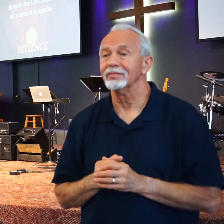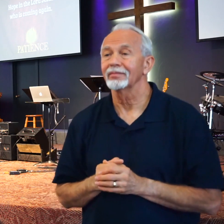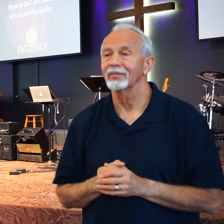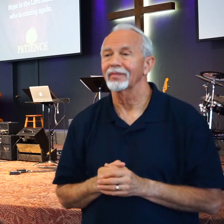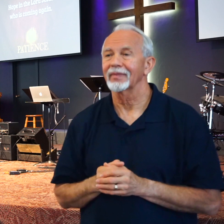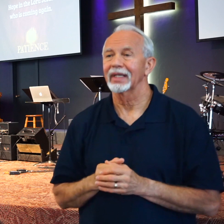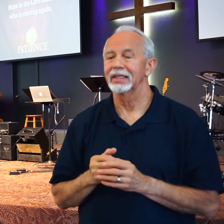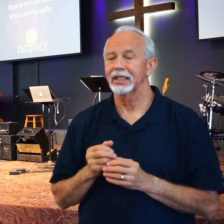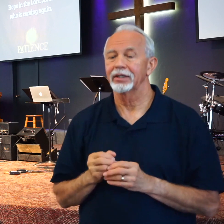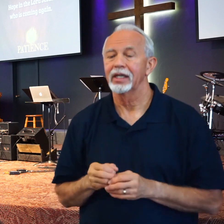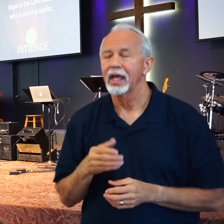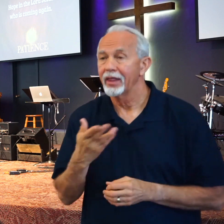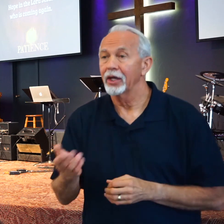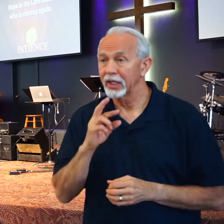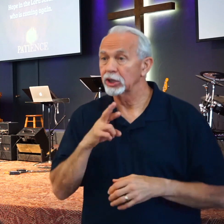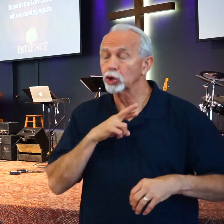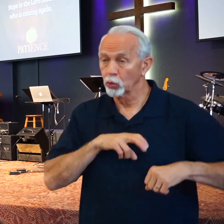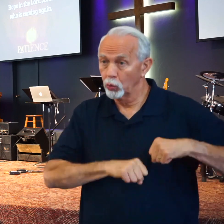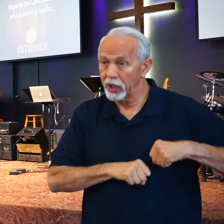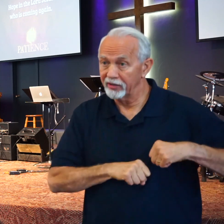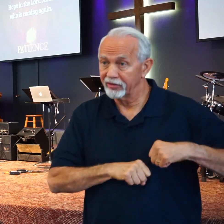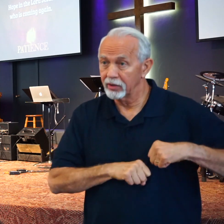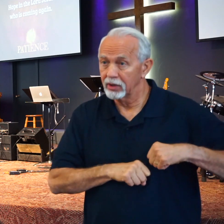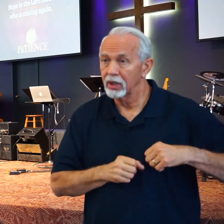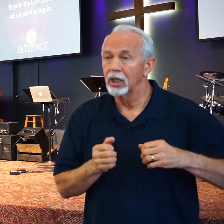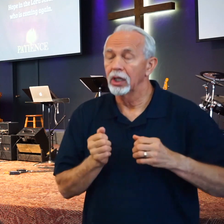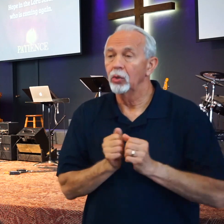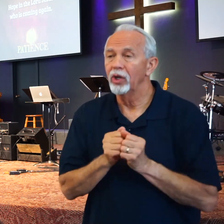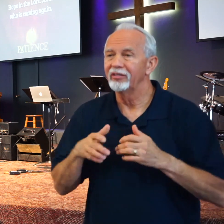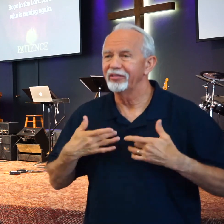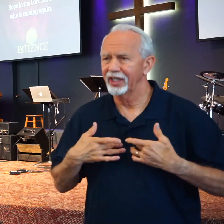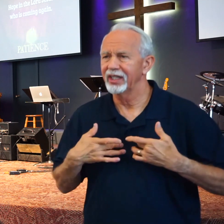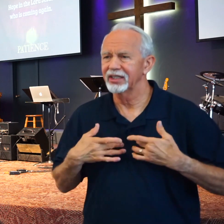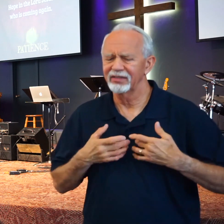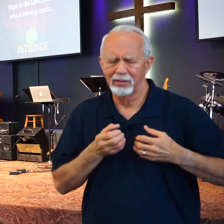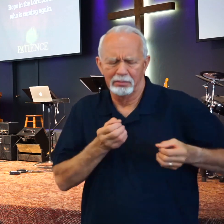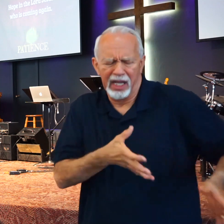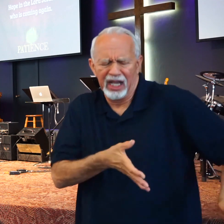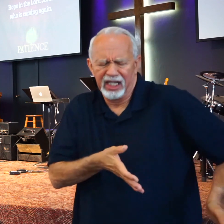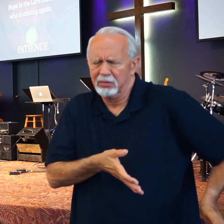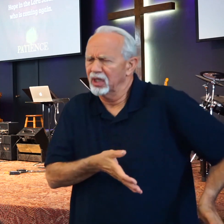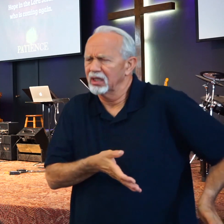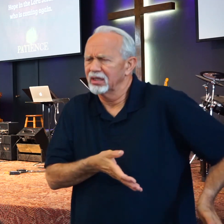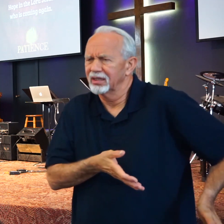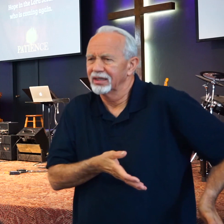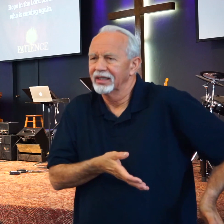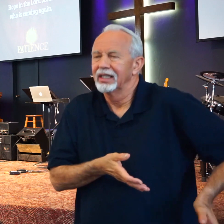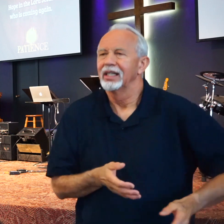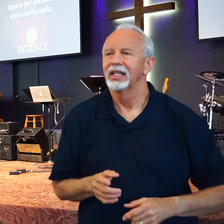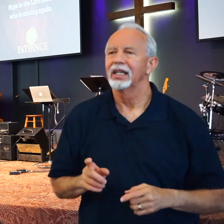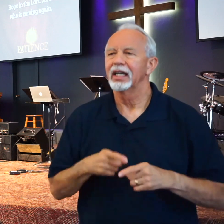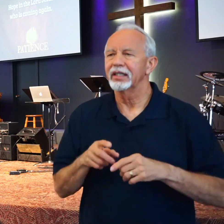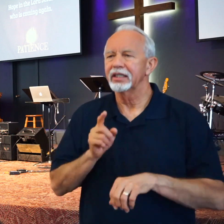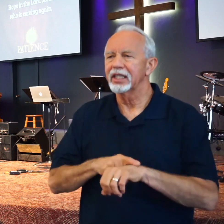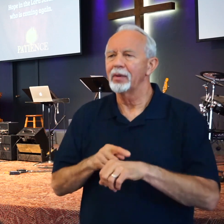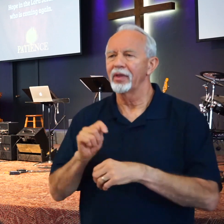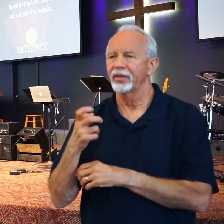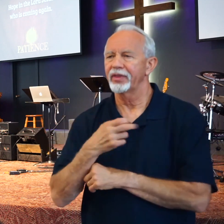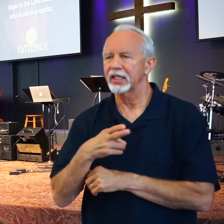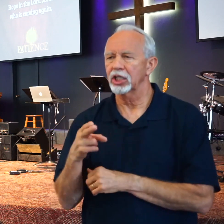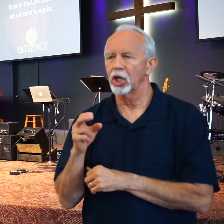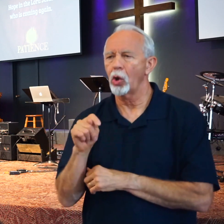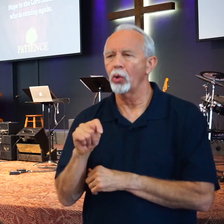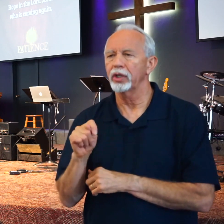See, there is grief with feelings of abandonment. During the time of the Thessalonians, there